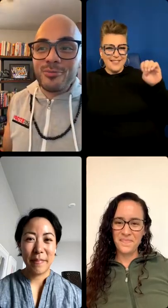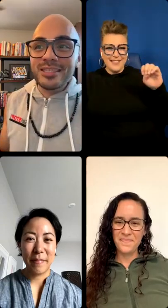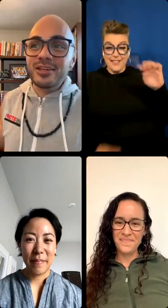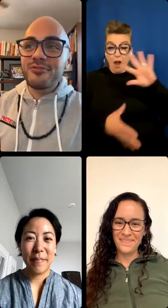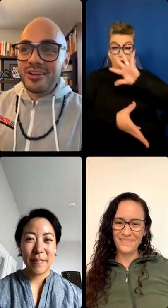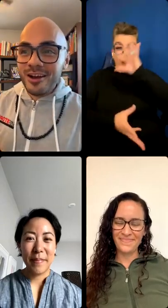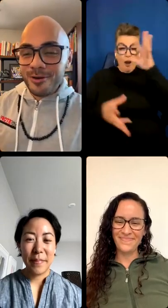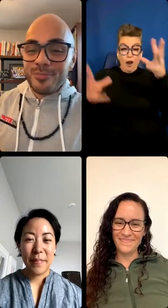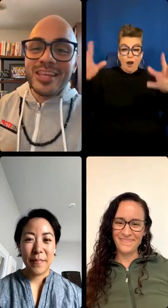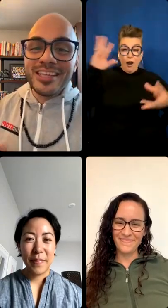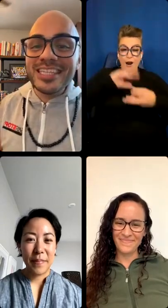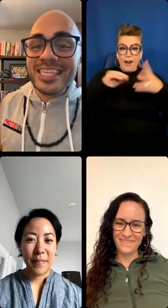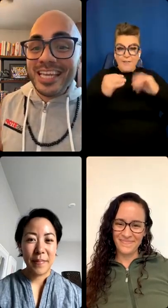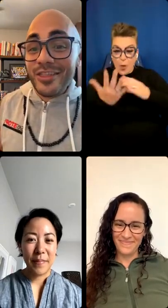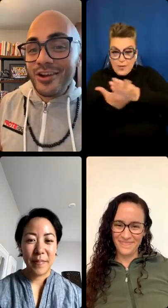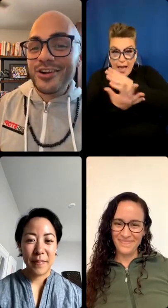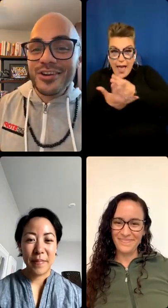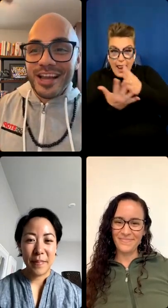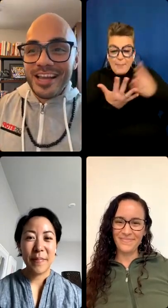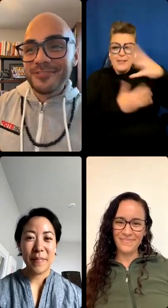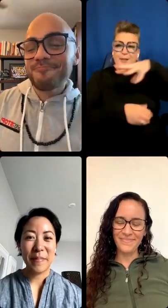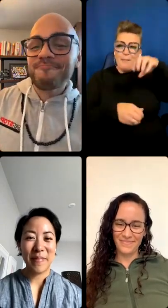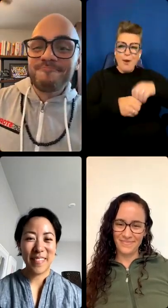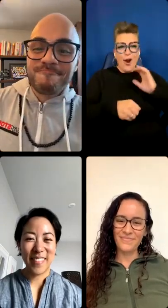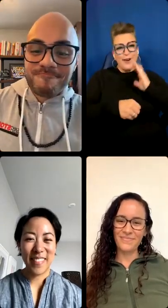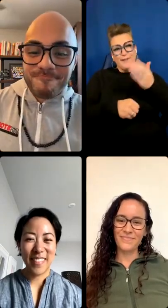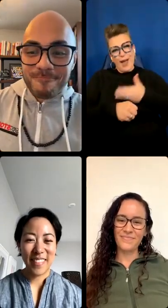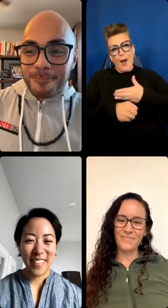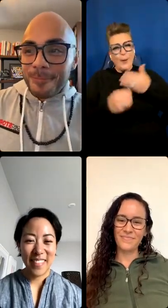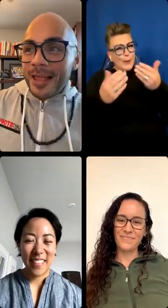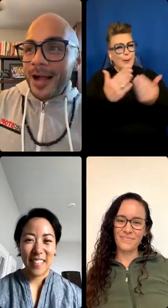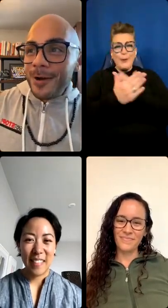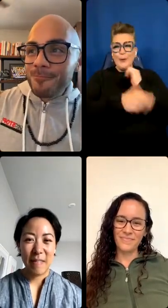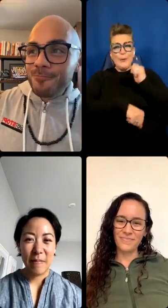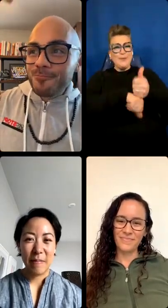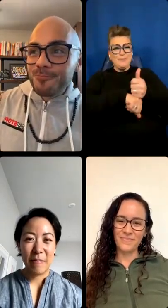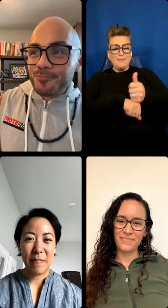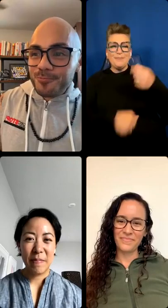are elements of healing together.